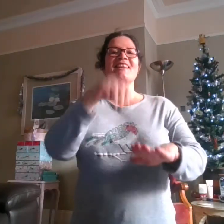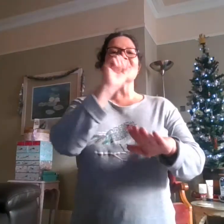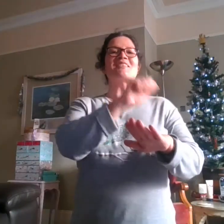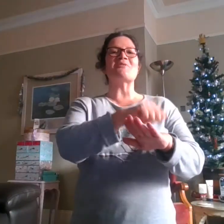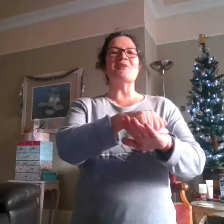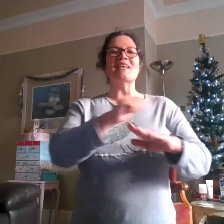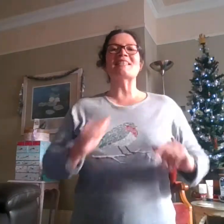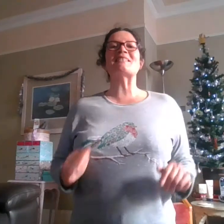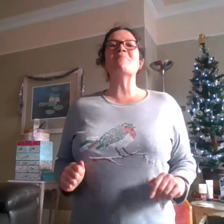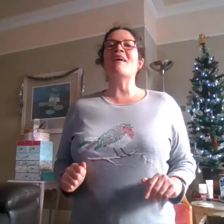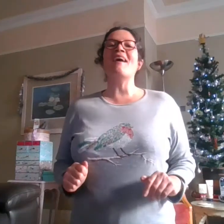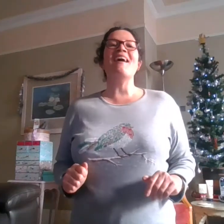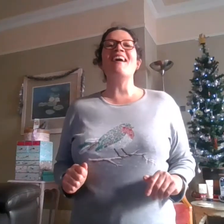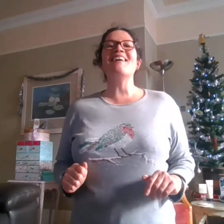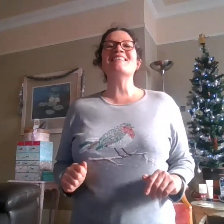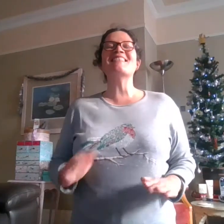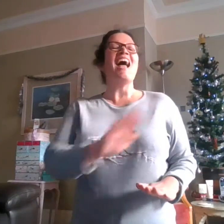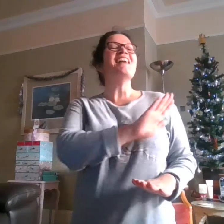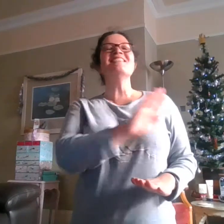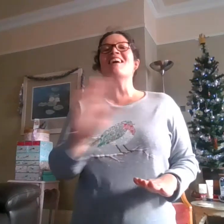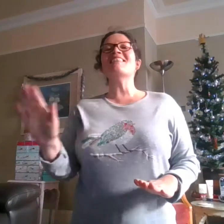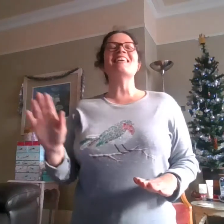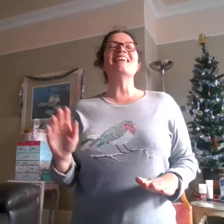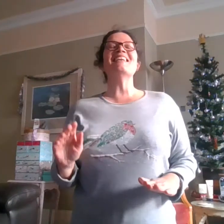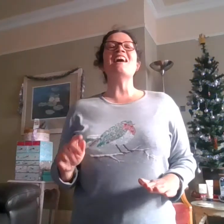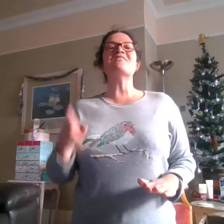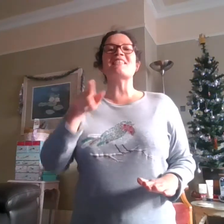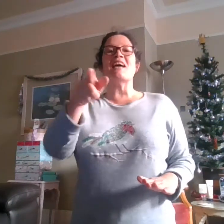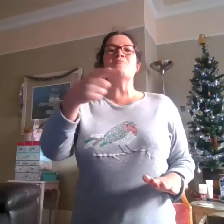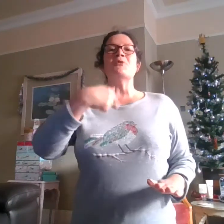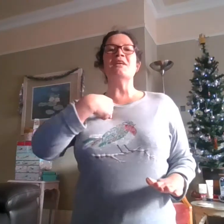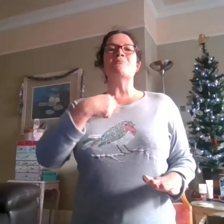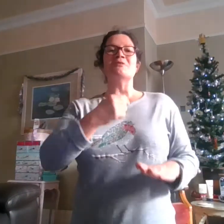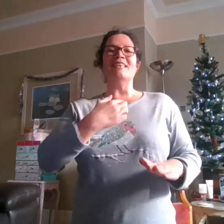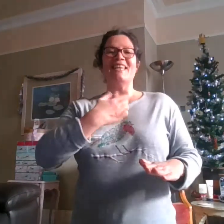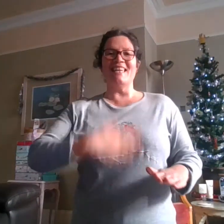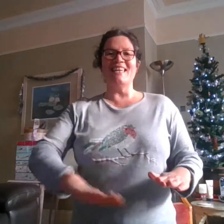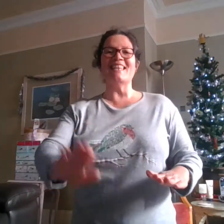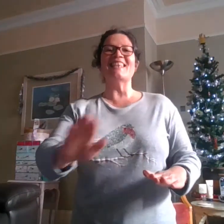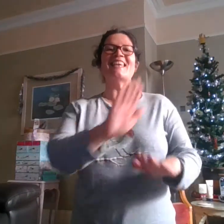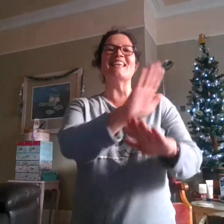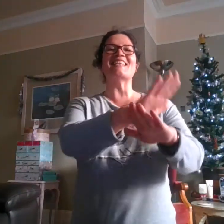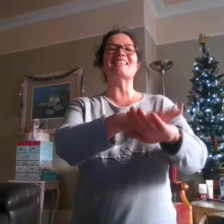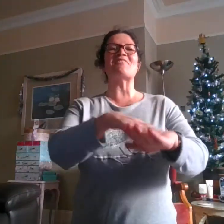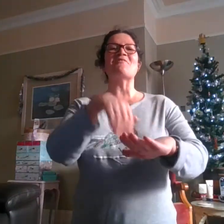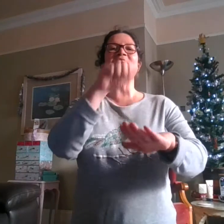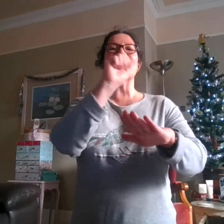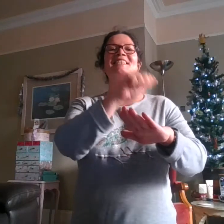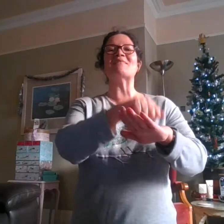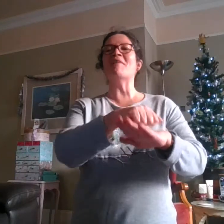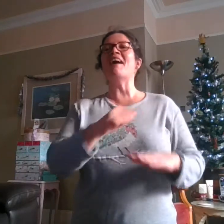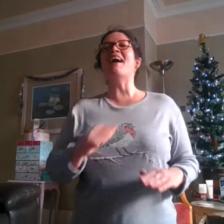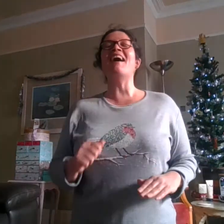this Christmas. Nothing else that we will need this